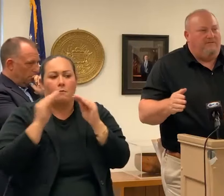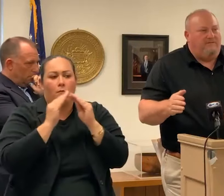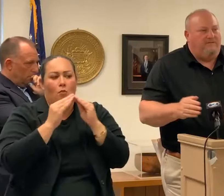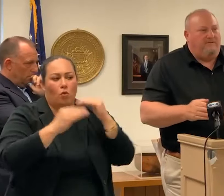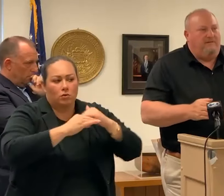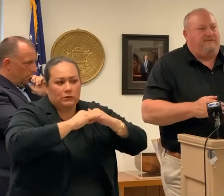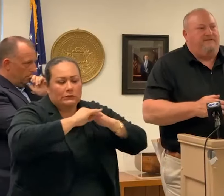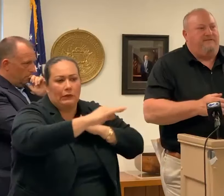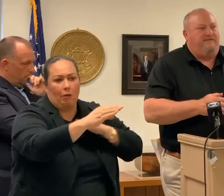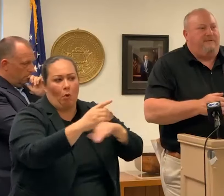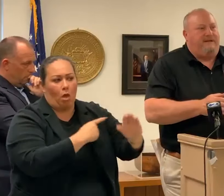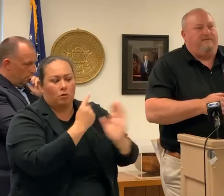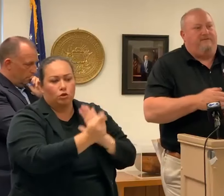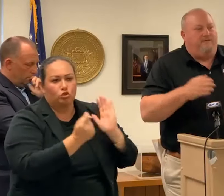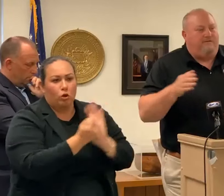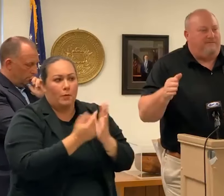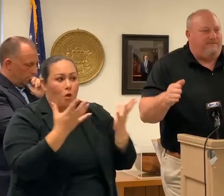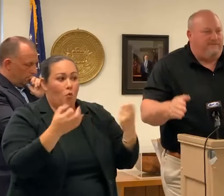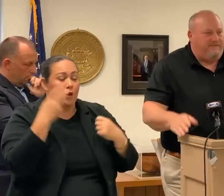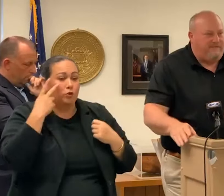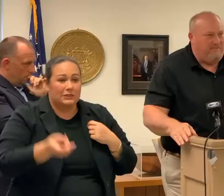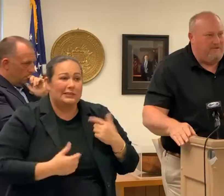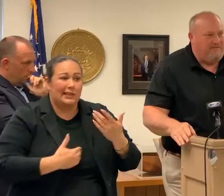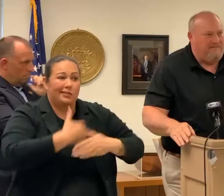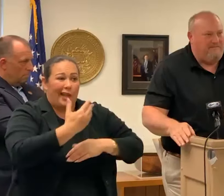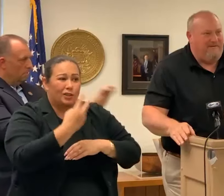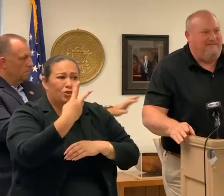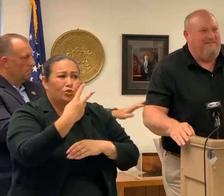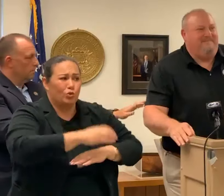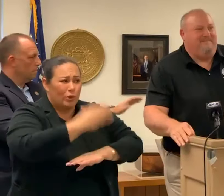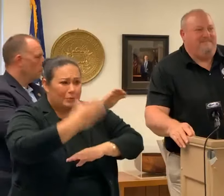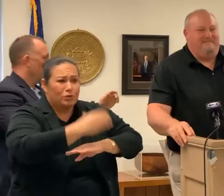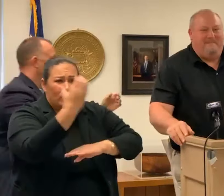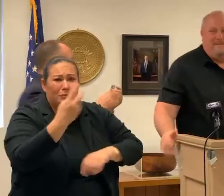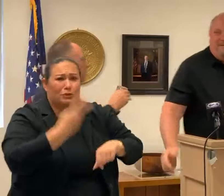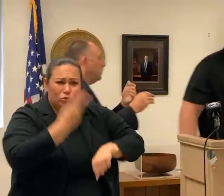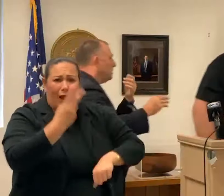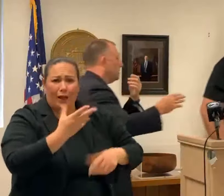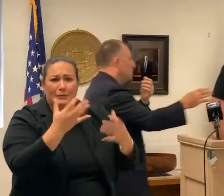stable, longer-term solution. We'd like to see you spend the next 2 Christmases in the same place, right?